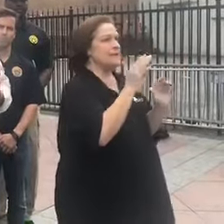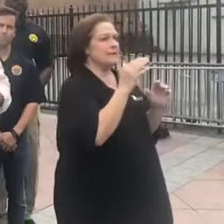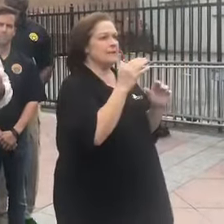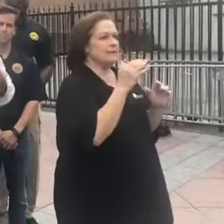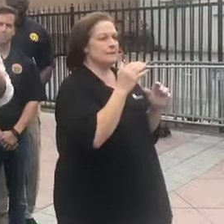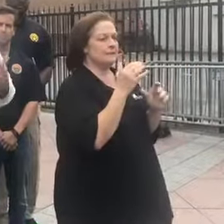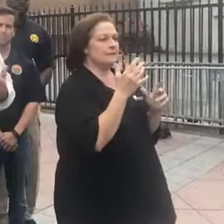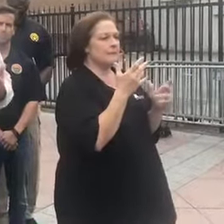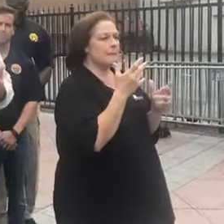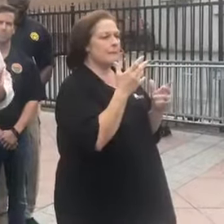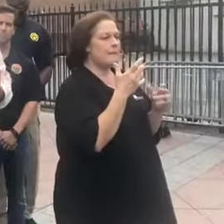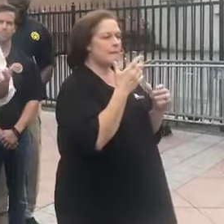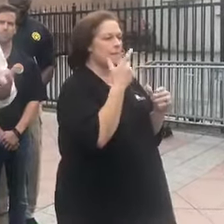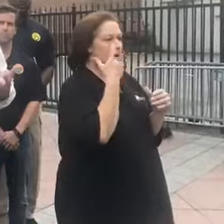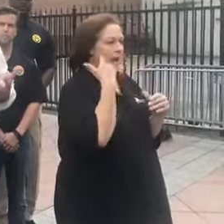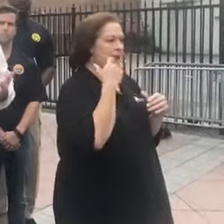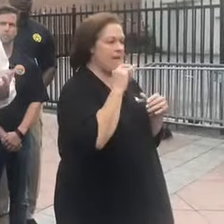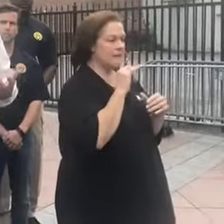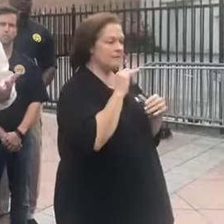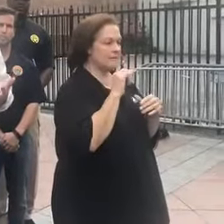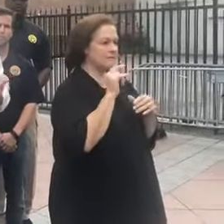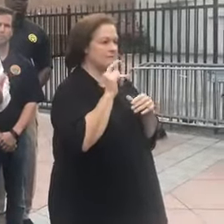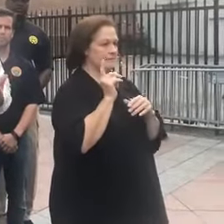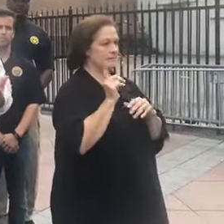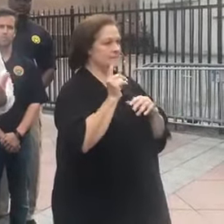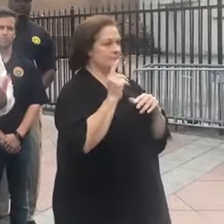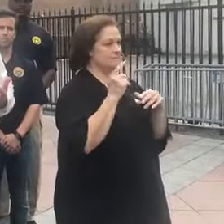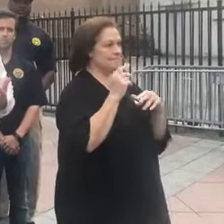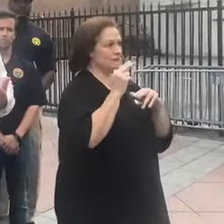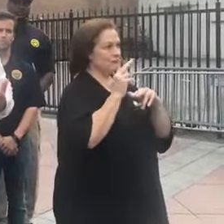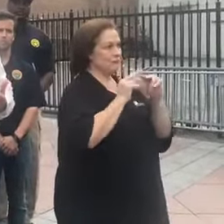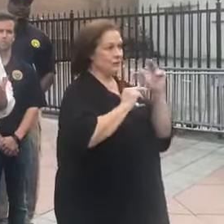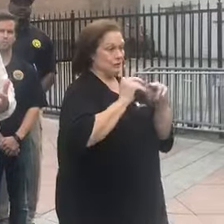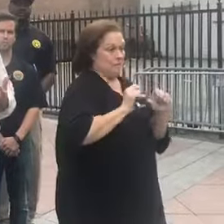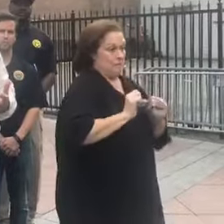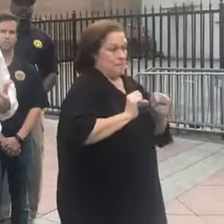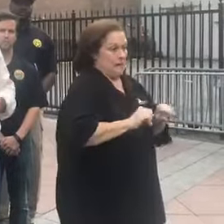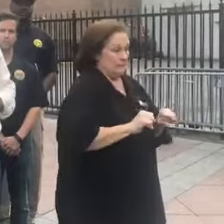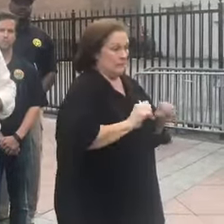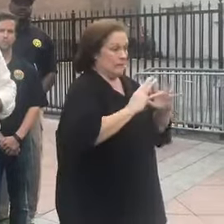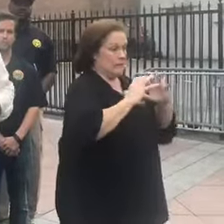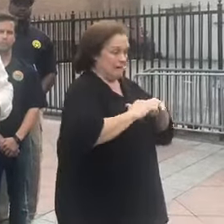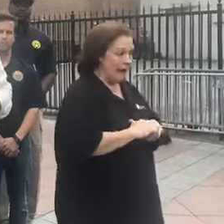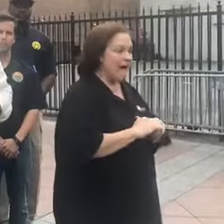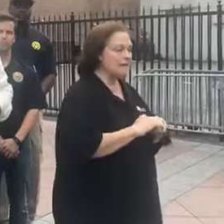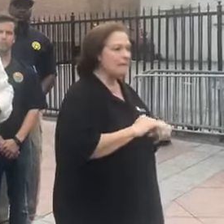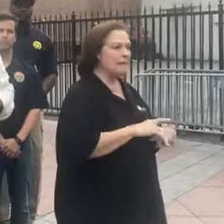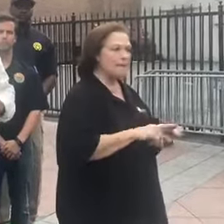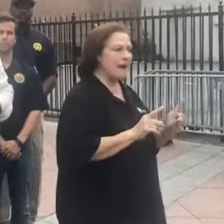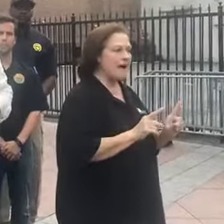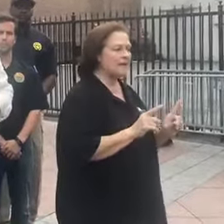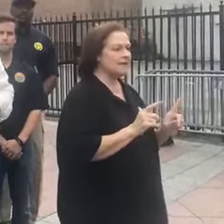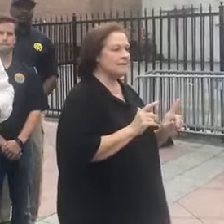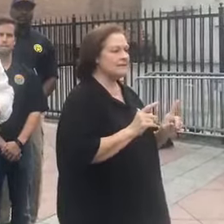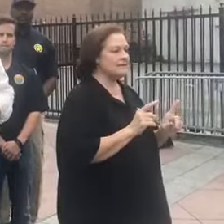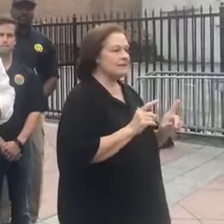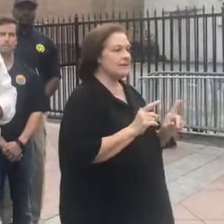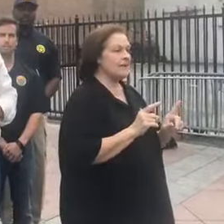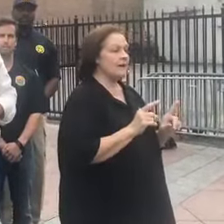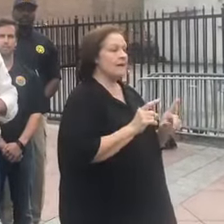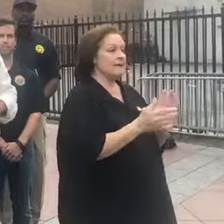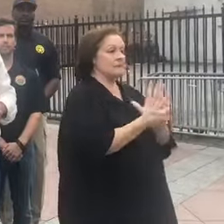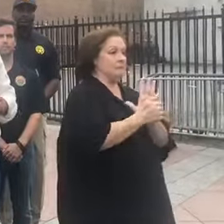up and with the structure. I don't want to say imminent collapse, but it is a very, very precarious structure from everything that the experts have